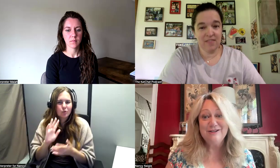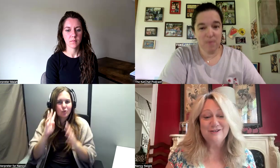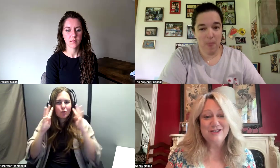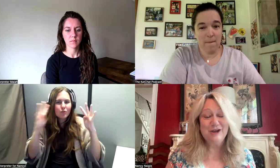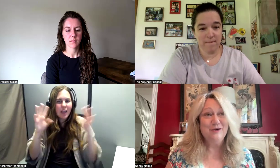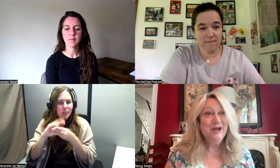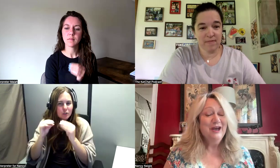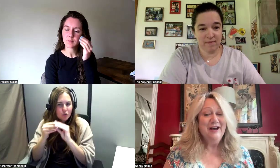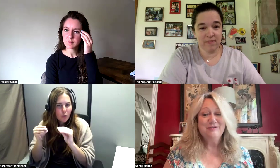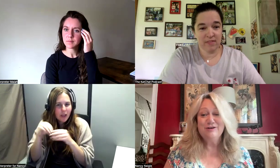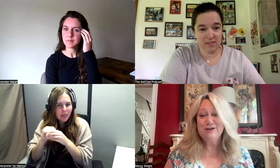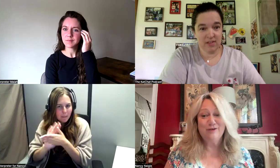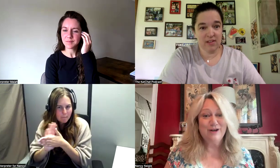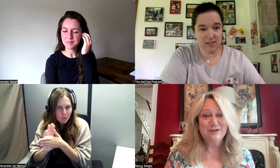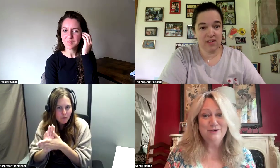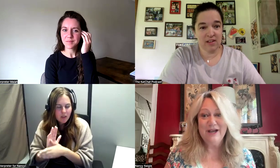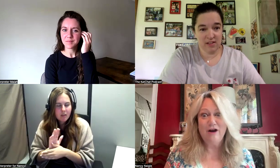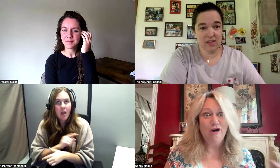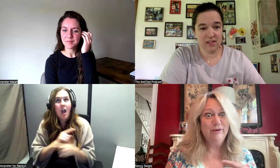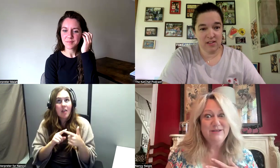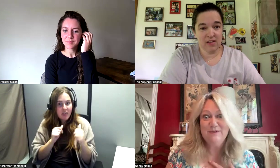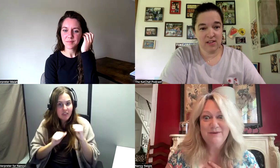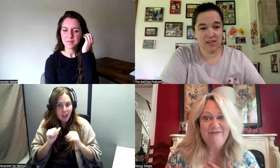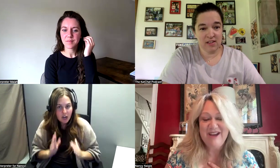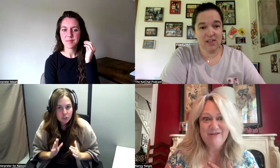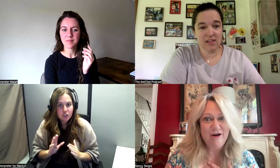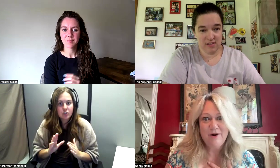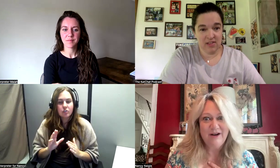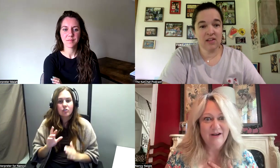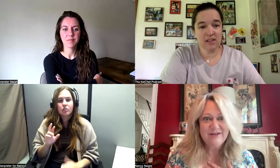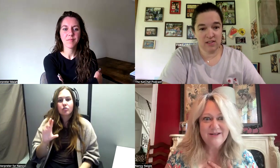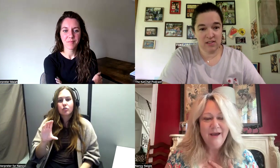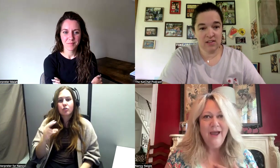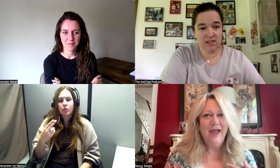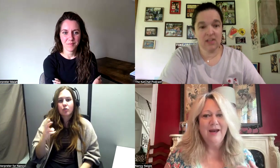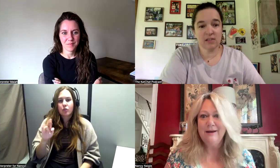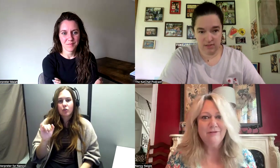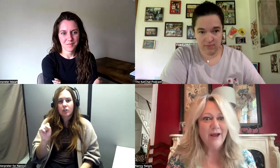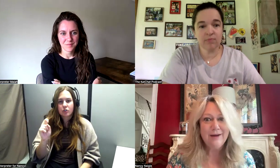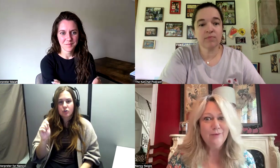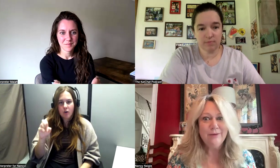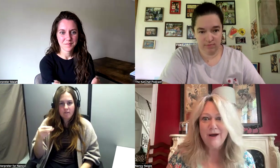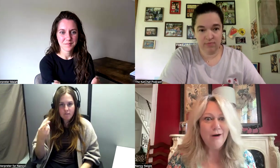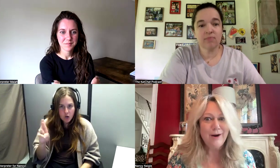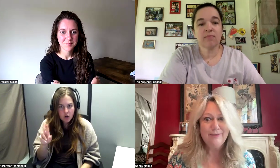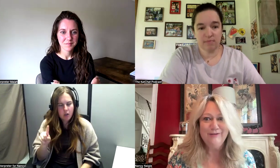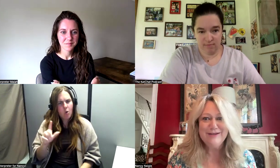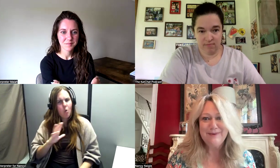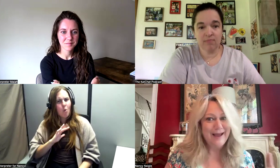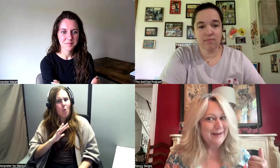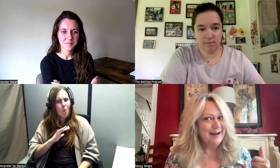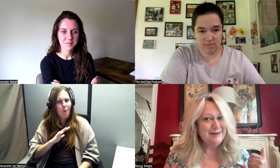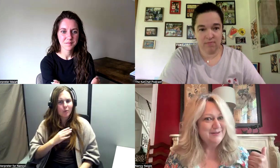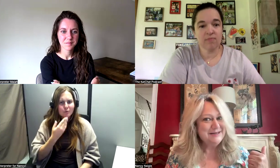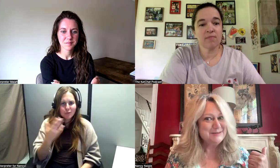then the actors, Christopher Russell had always been one of my favorite Hallmark hunks. And I never had him in one of my Hallmark movies,